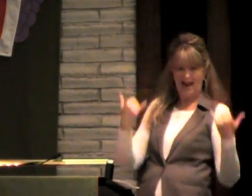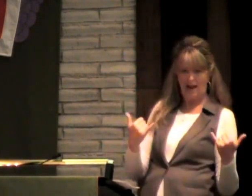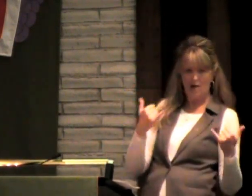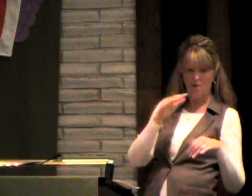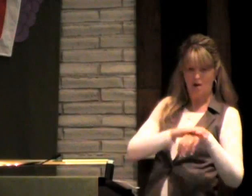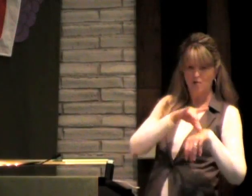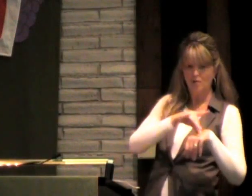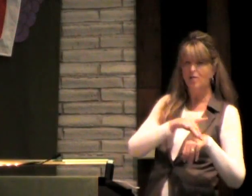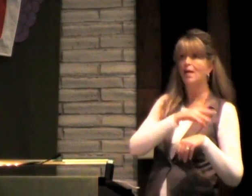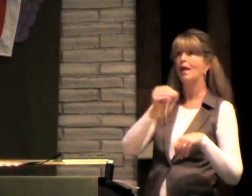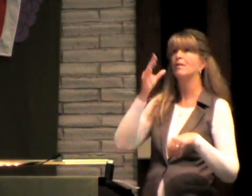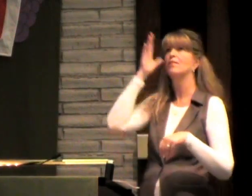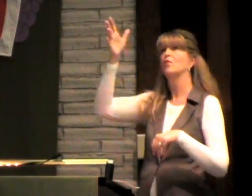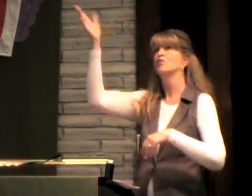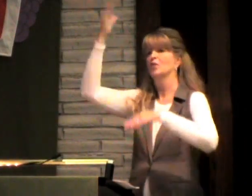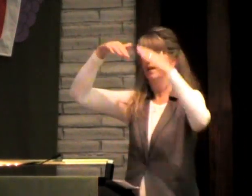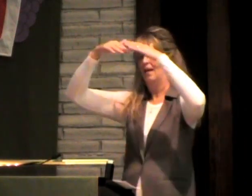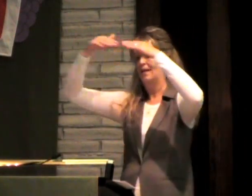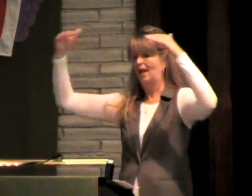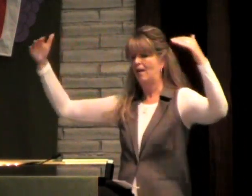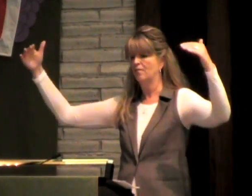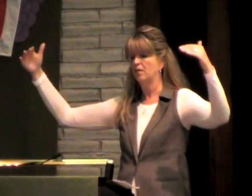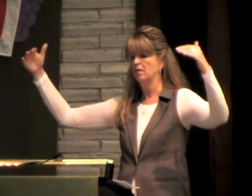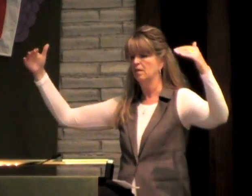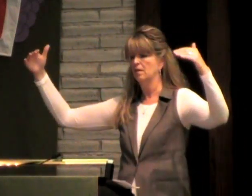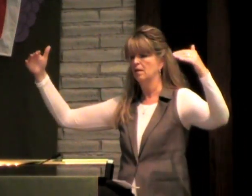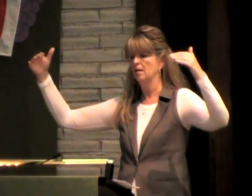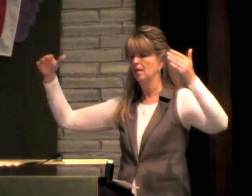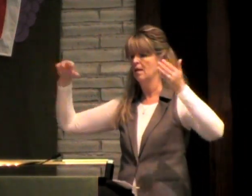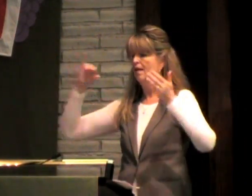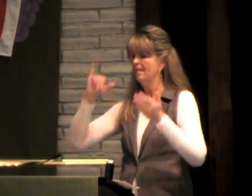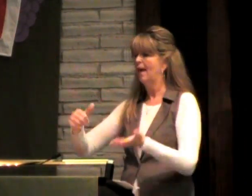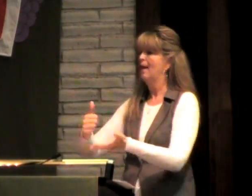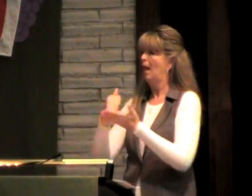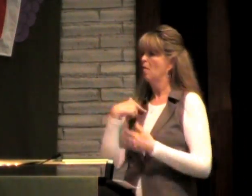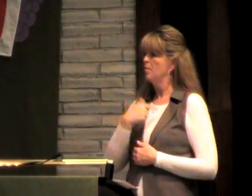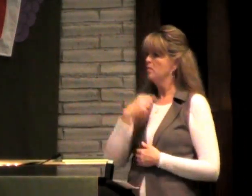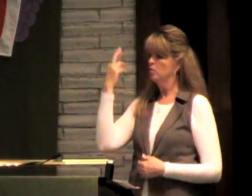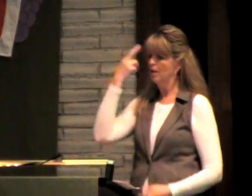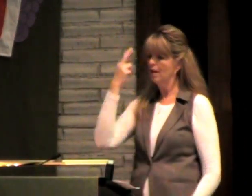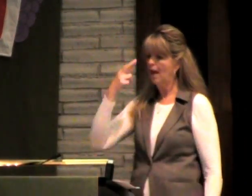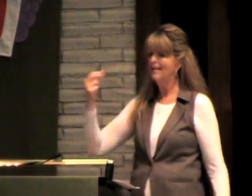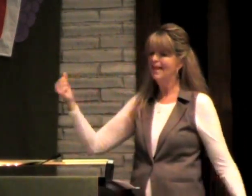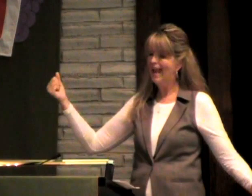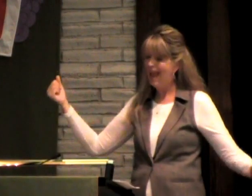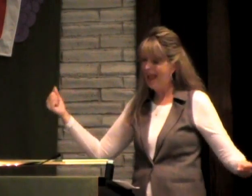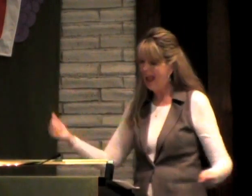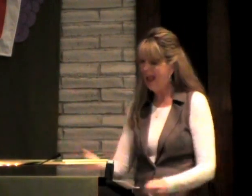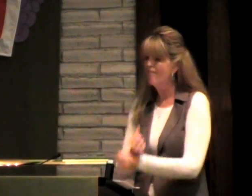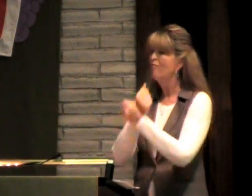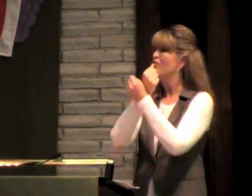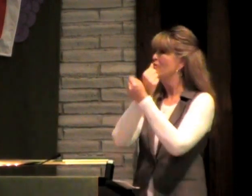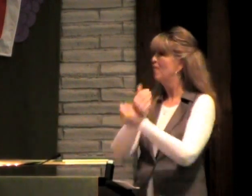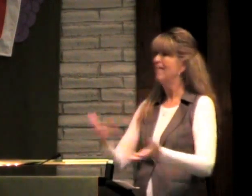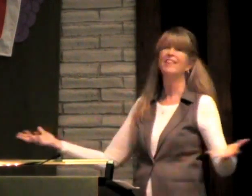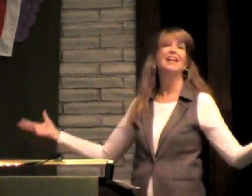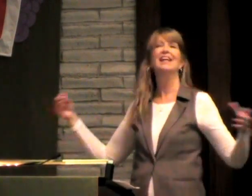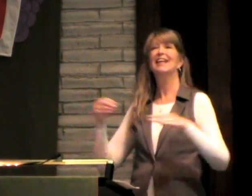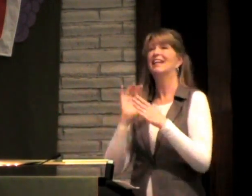us now on earth and in the future in heaven, that can help us to realize that